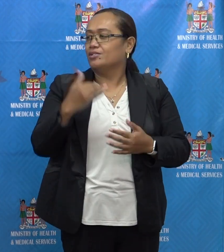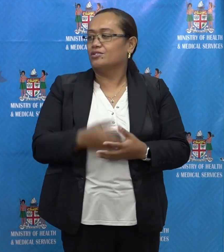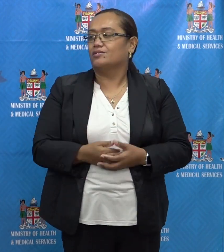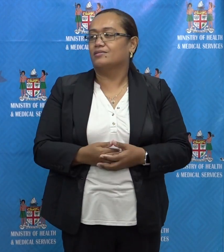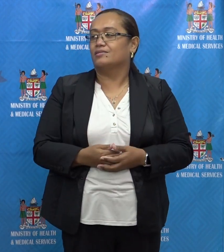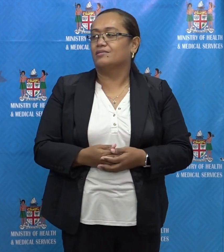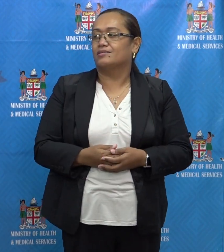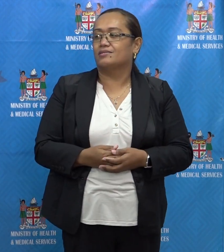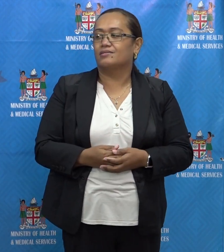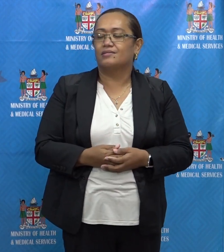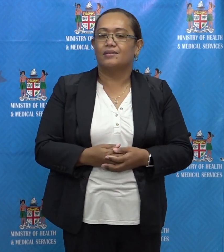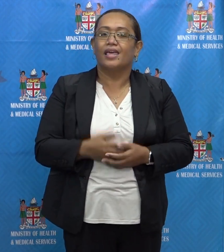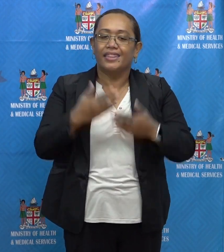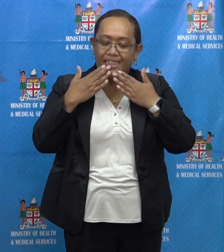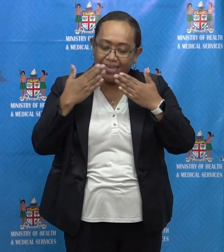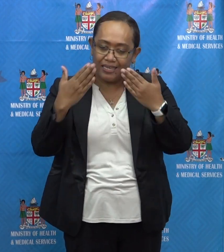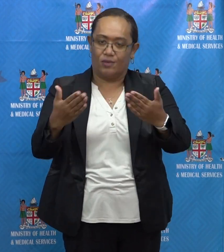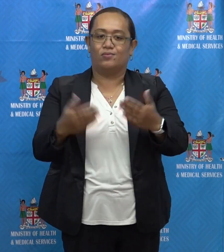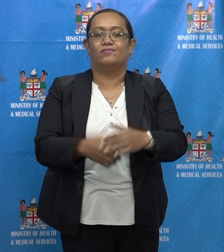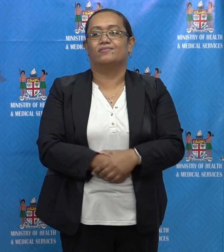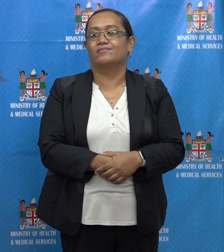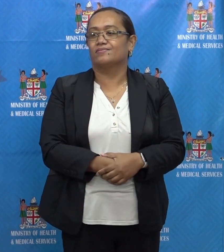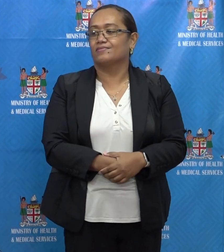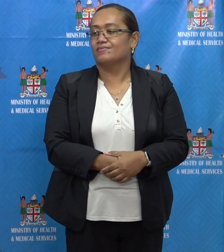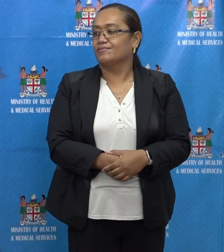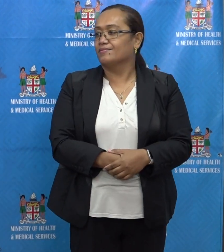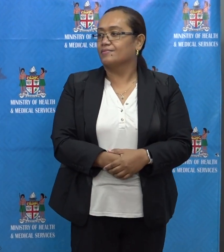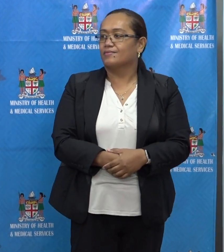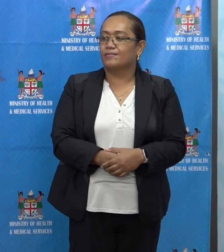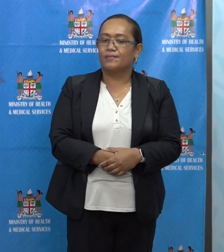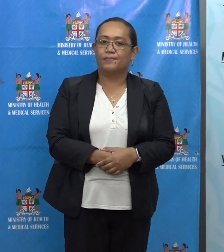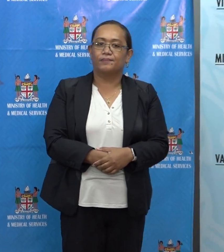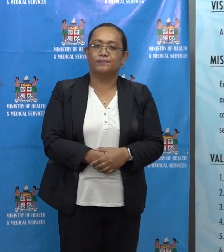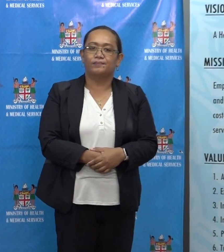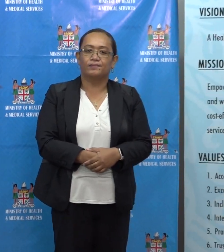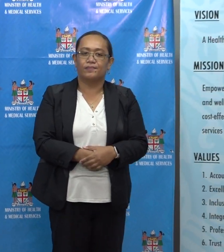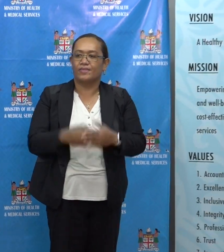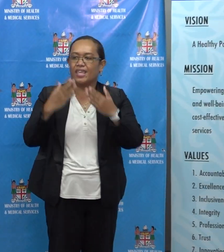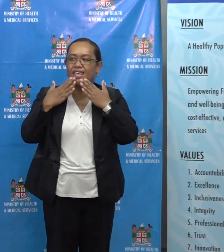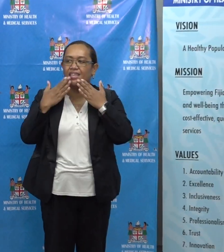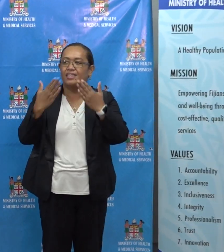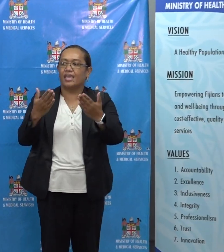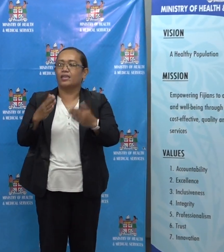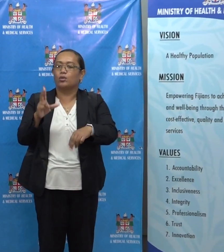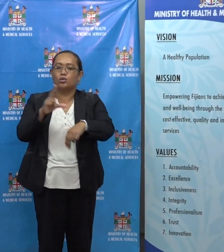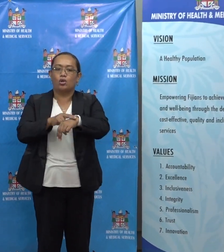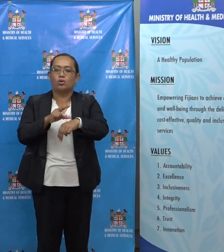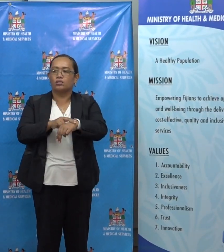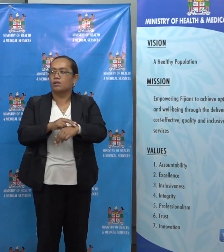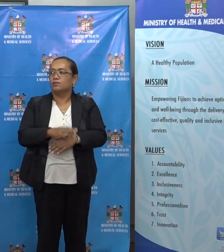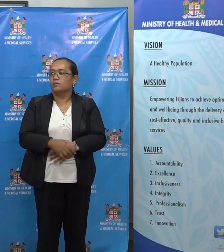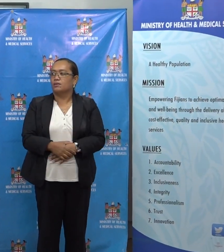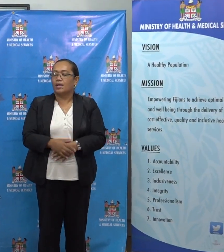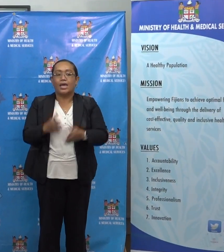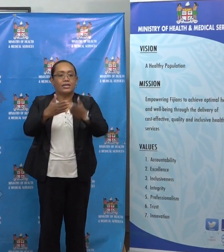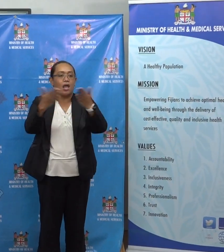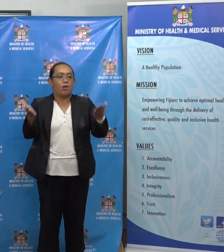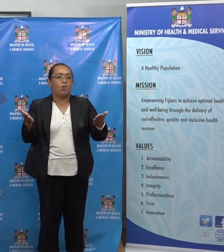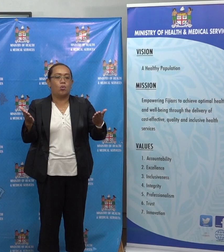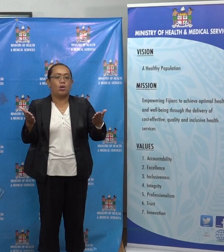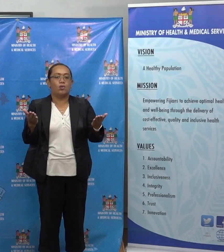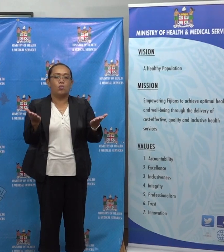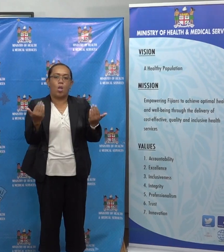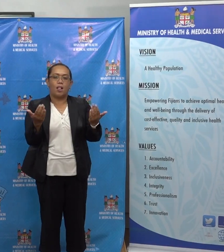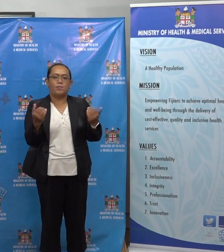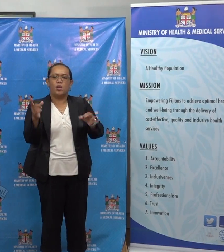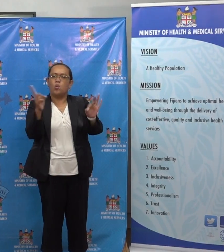same. Thank you. Thank you very much, Dr. Fong and Dr. Lisha. We are now open to questions from members